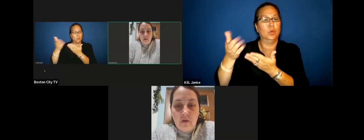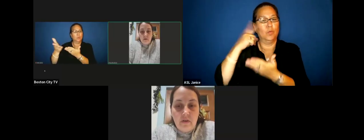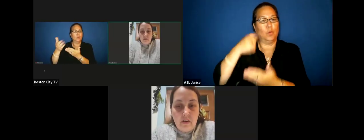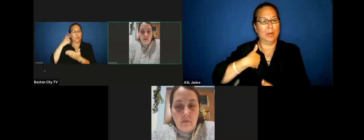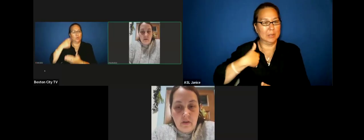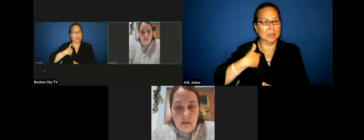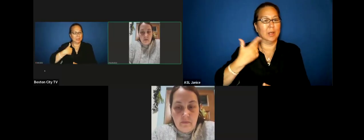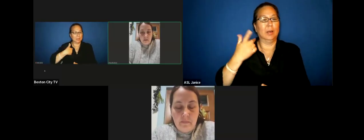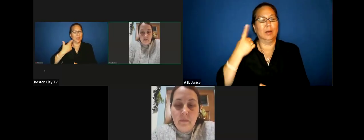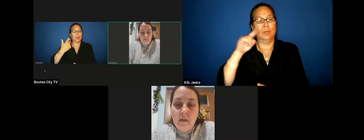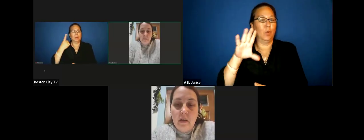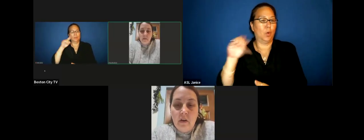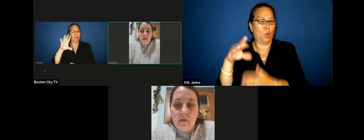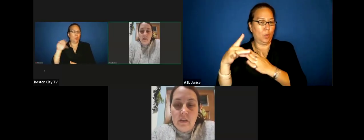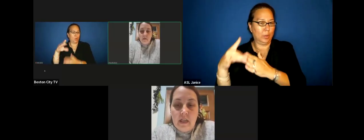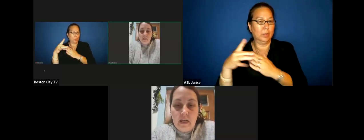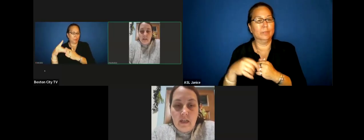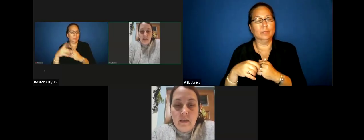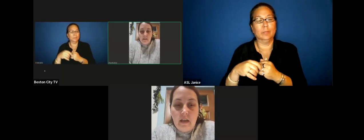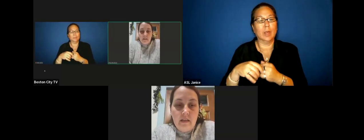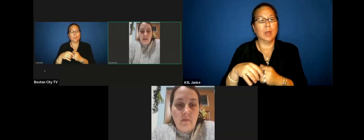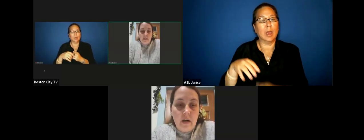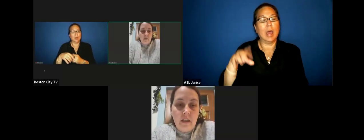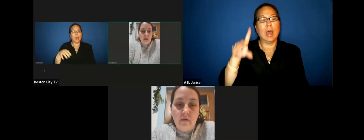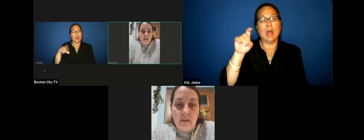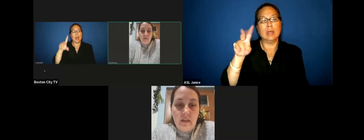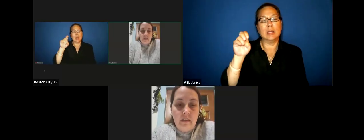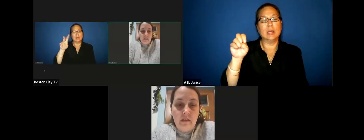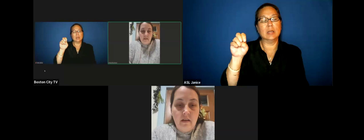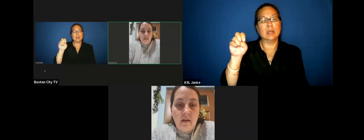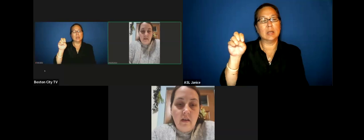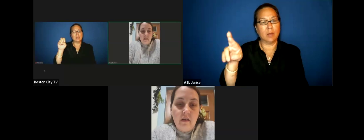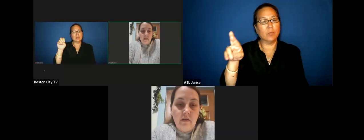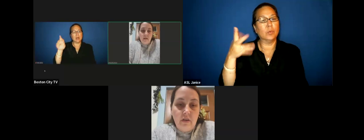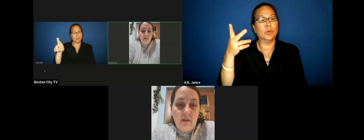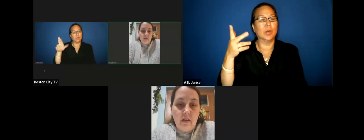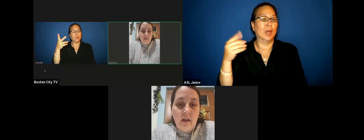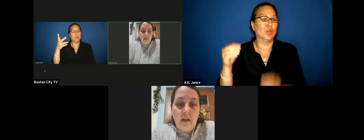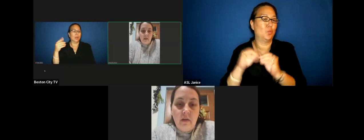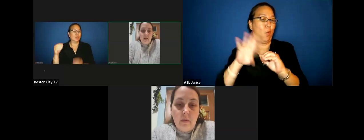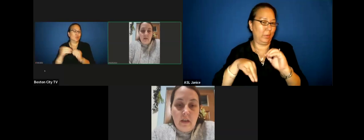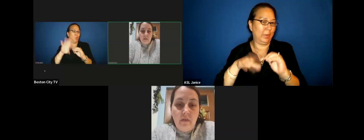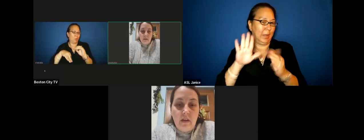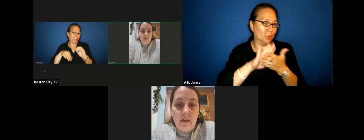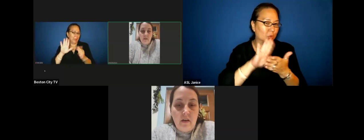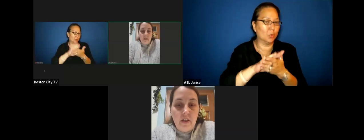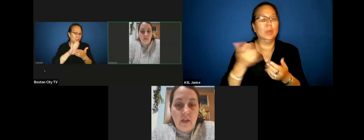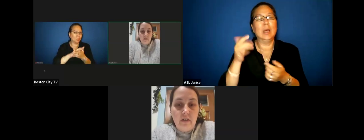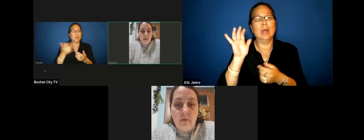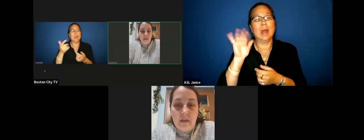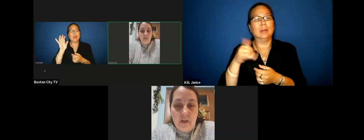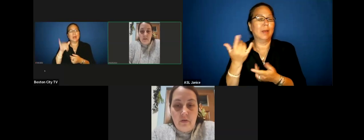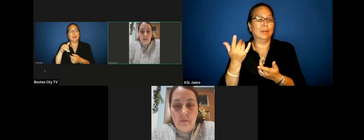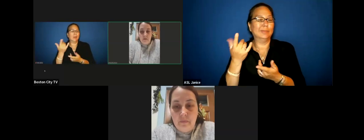a cornerstone of our community. For decades, it has embodied resilience, inclusion, and a belief in